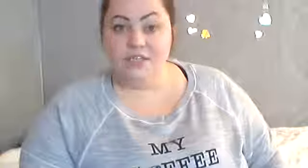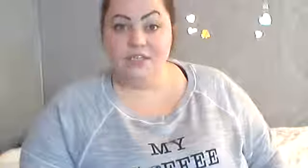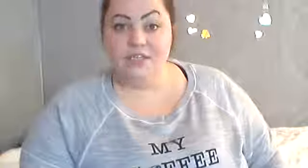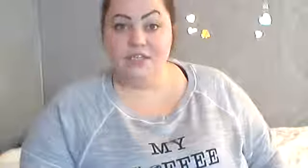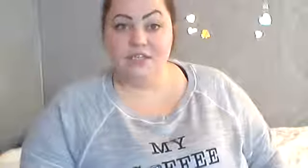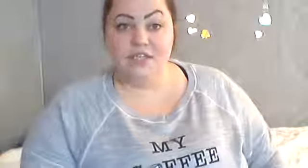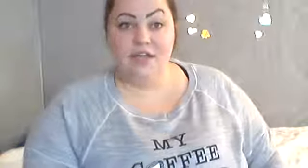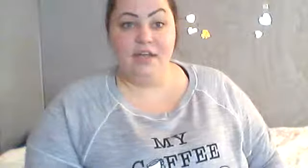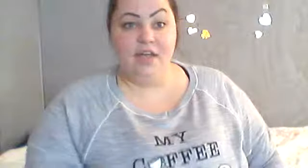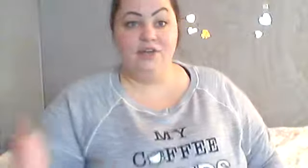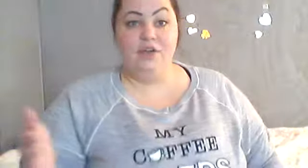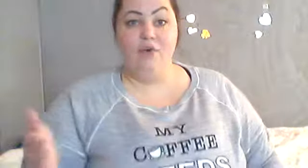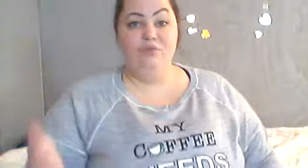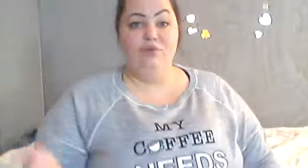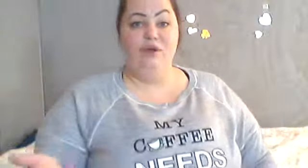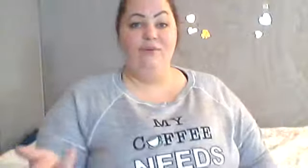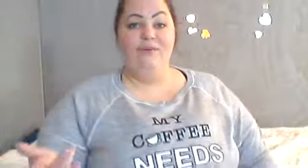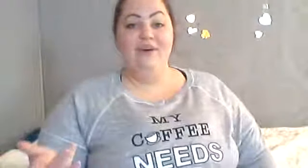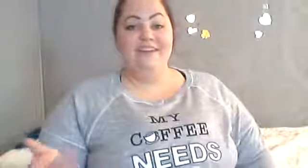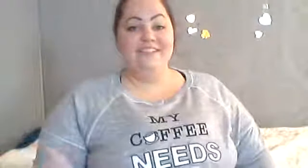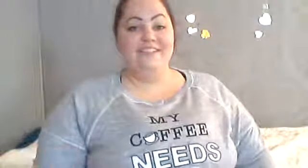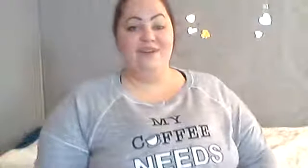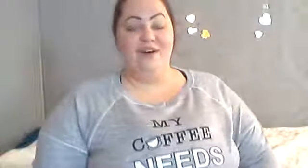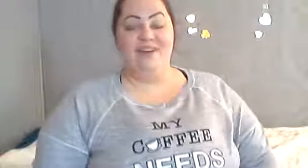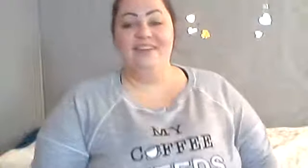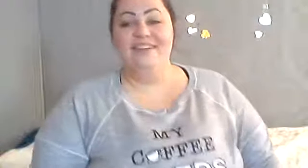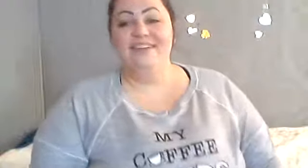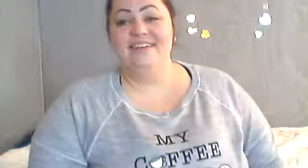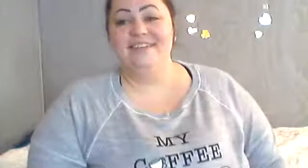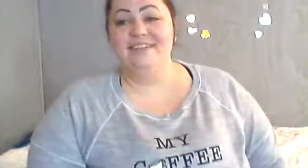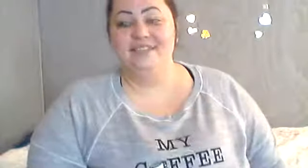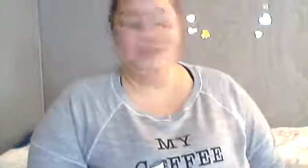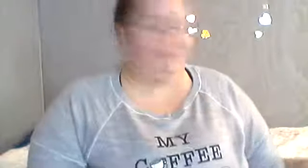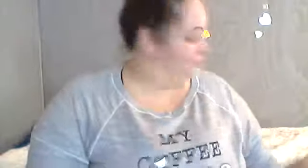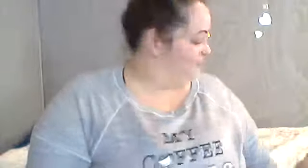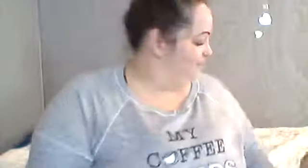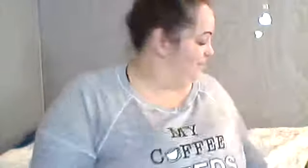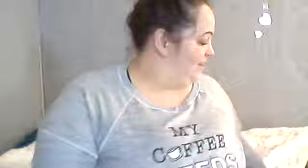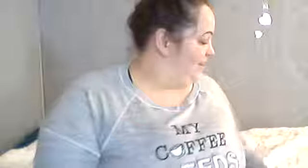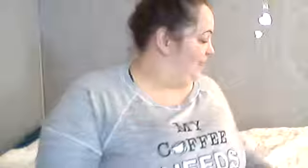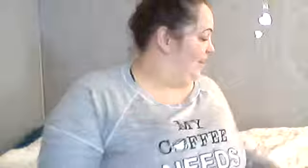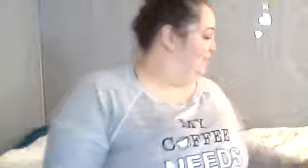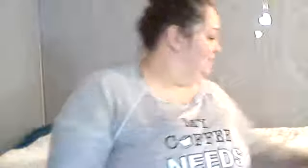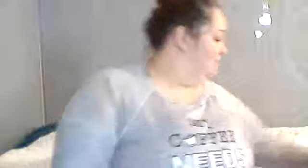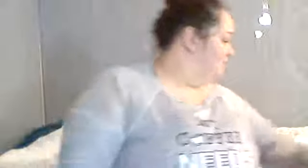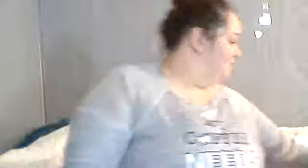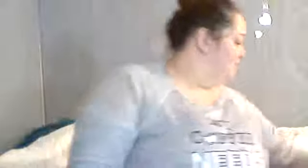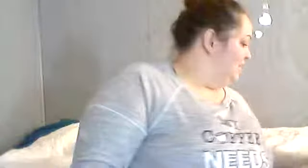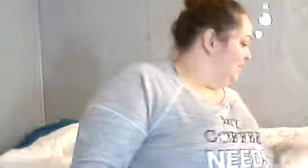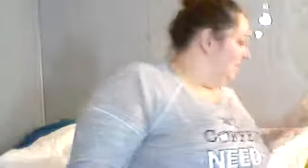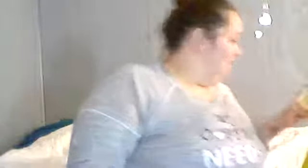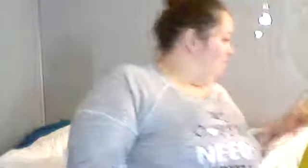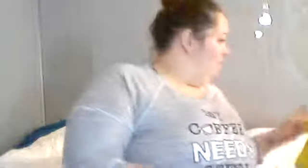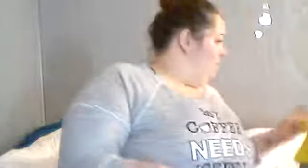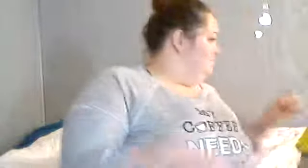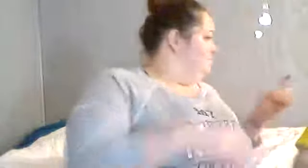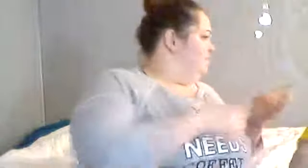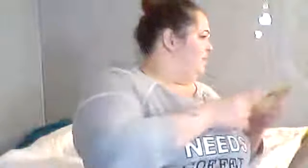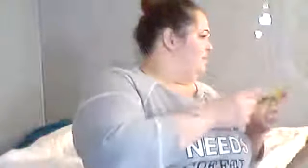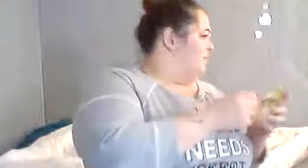and I don't know what I did wrong. So, okay. And oh, sorry, buddy. I